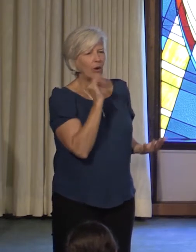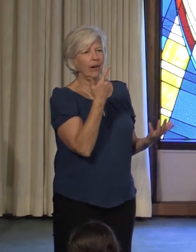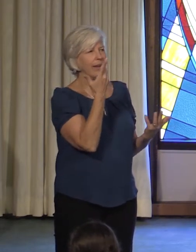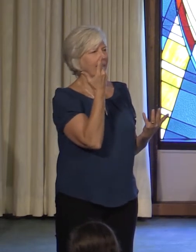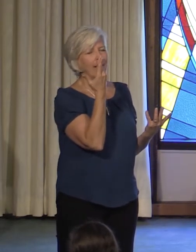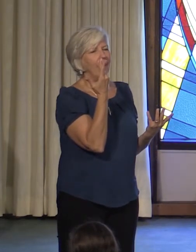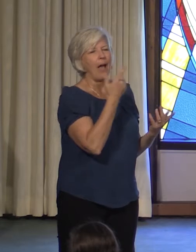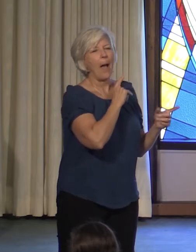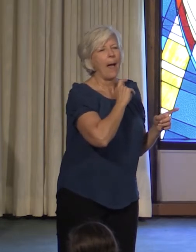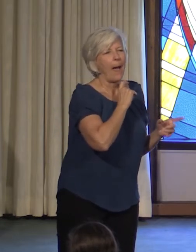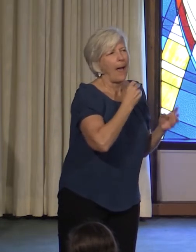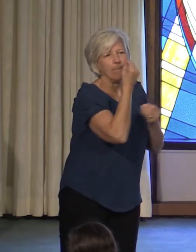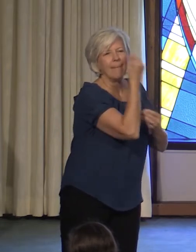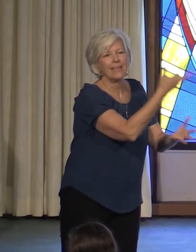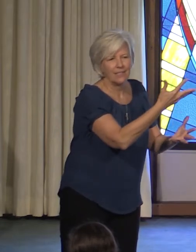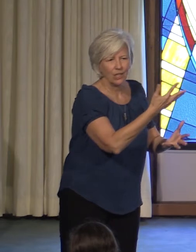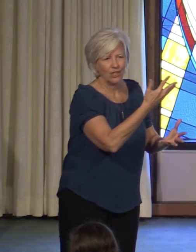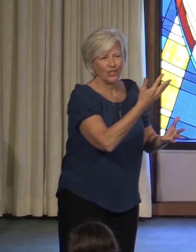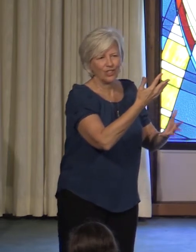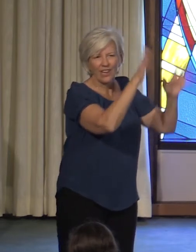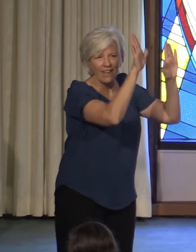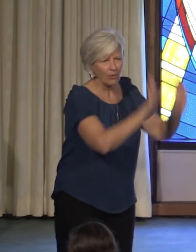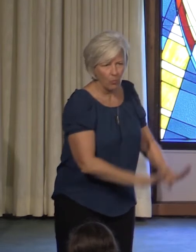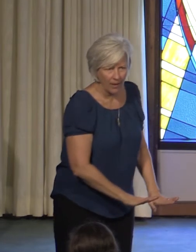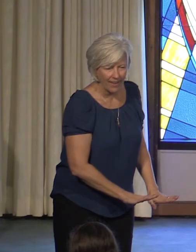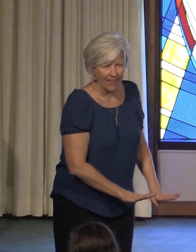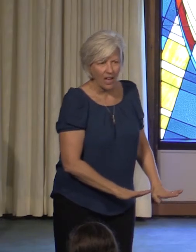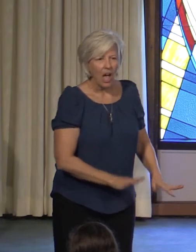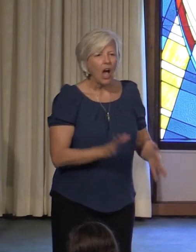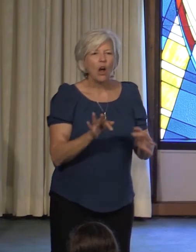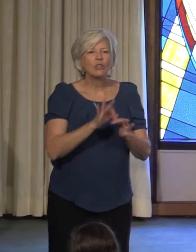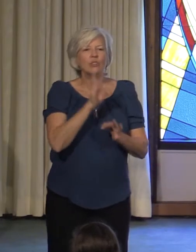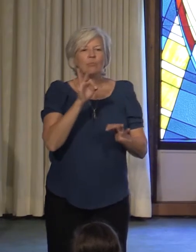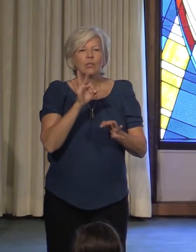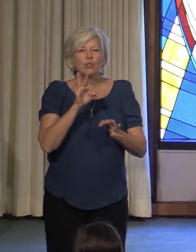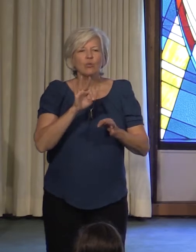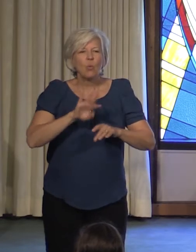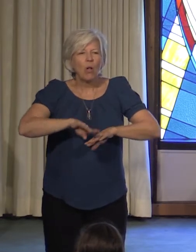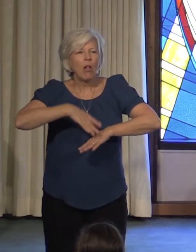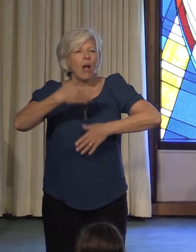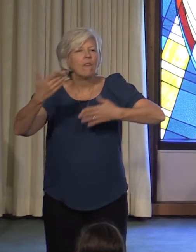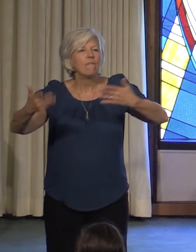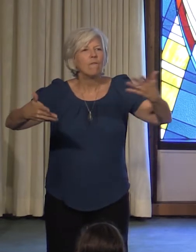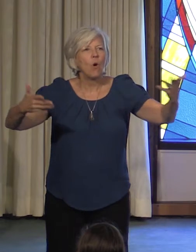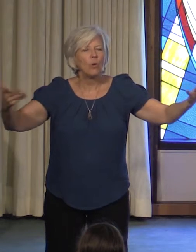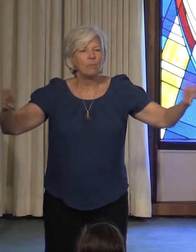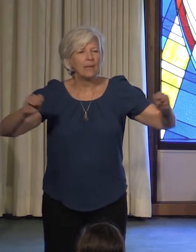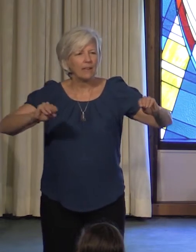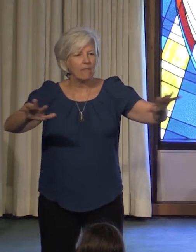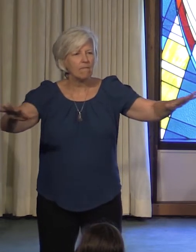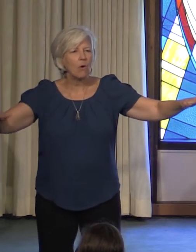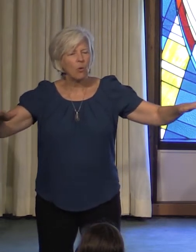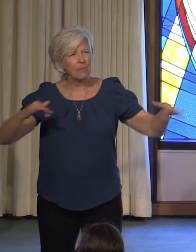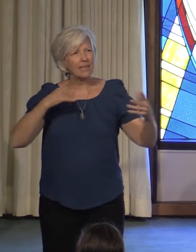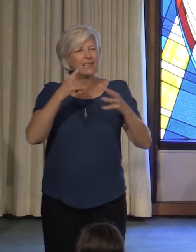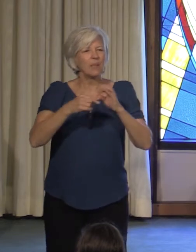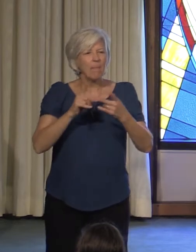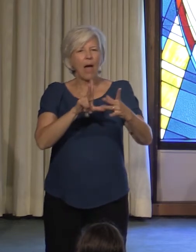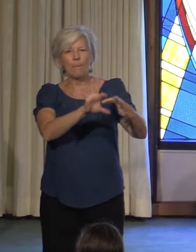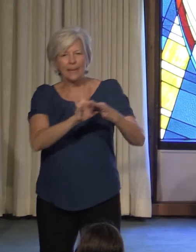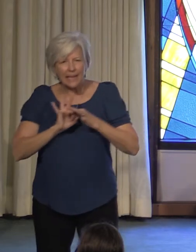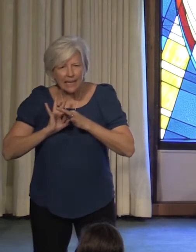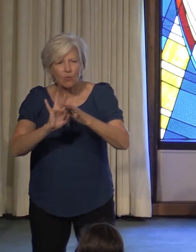Being part of a spiritual community and our spiritual unfoldment is so much more about being in relationship, growing